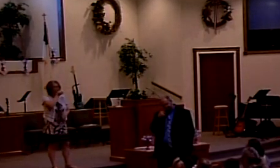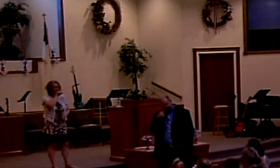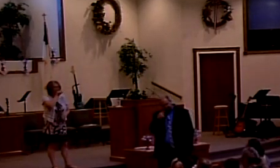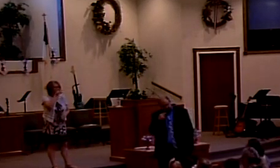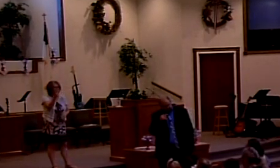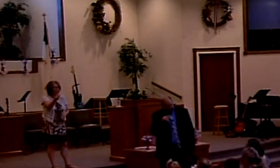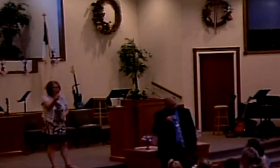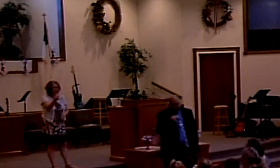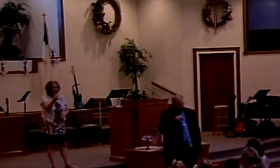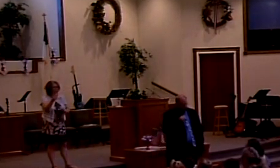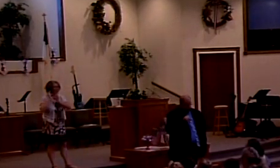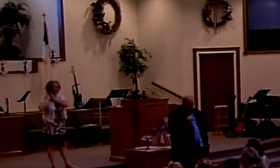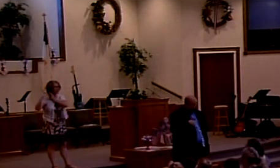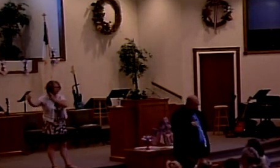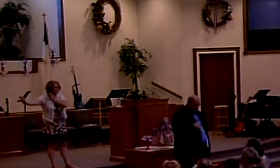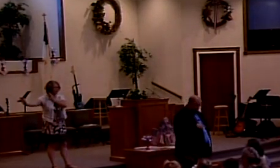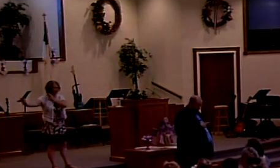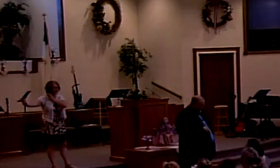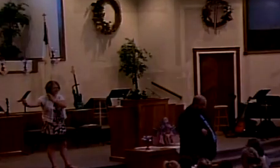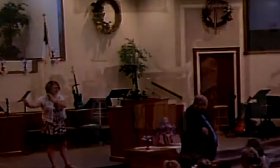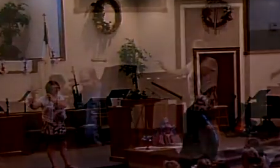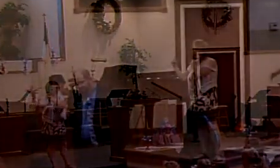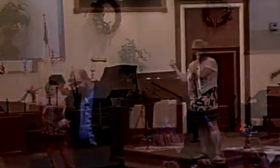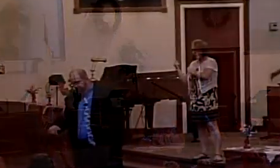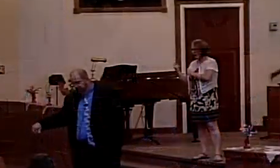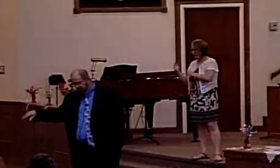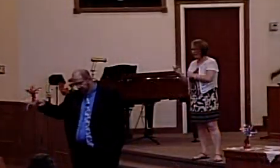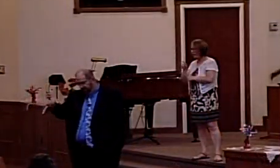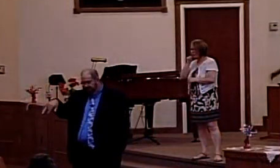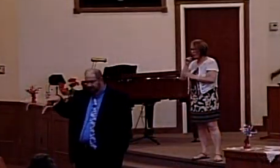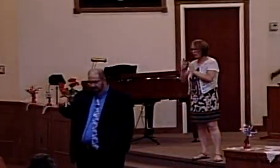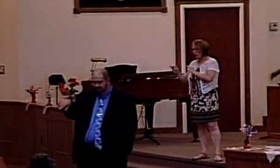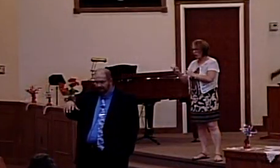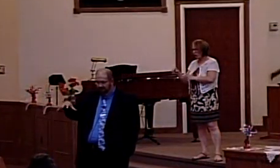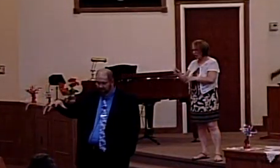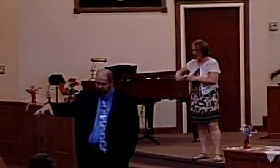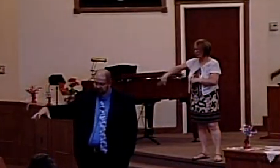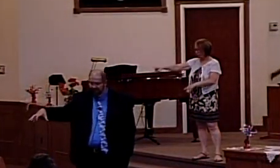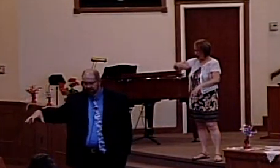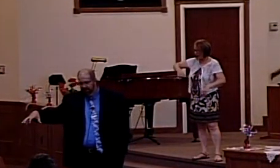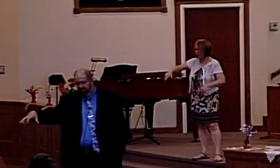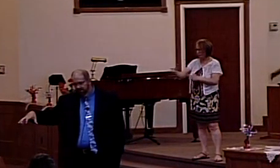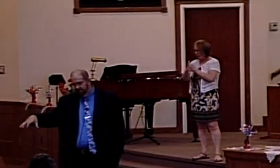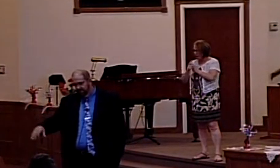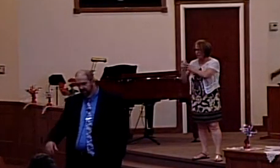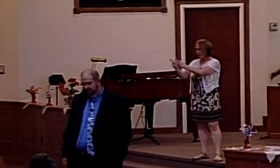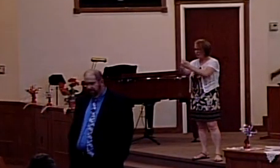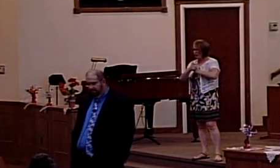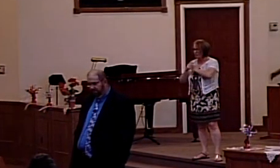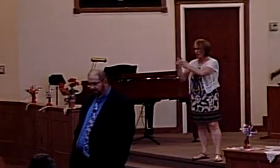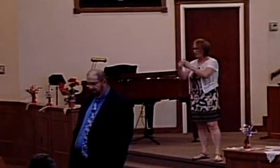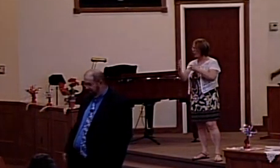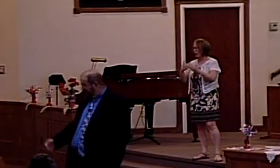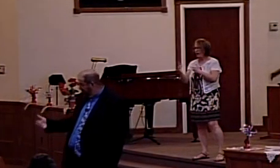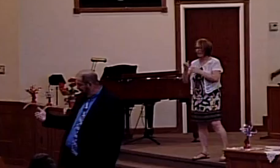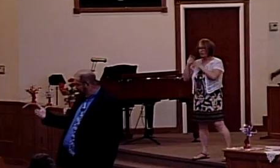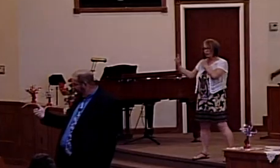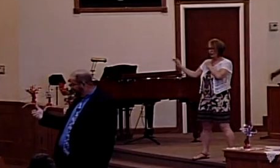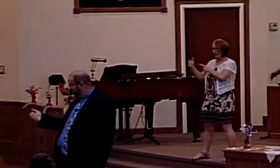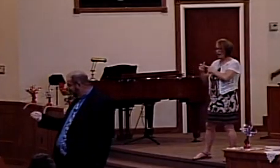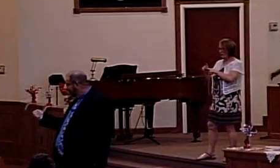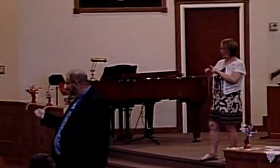up. And he used to keep it chained up and that thing would just run around what it was chained to. But buddy,